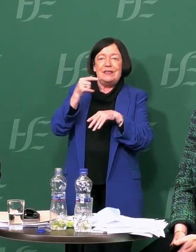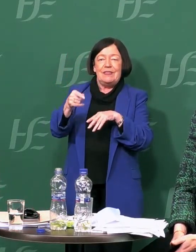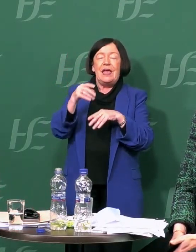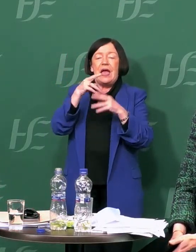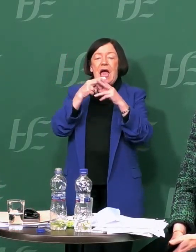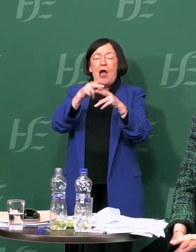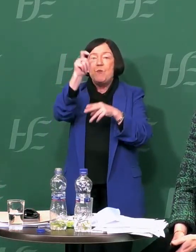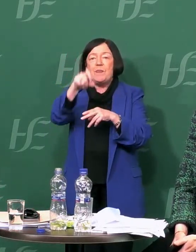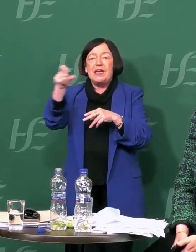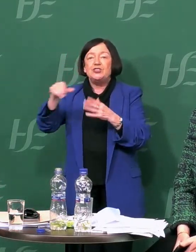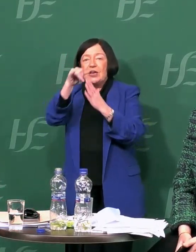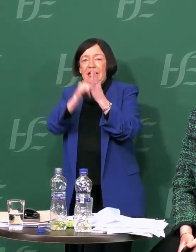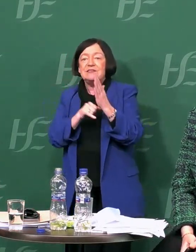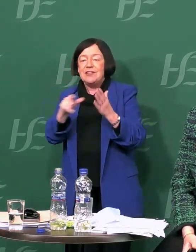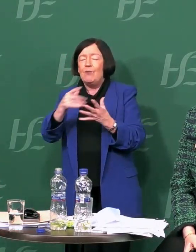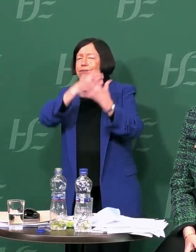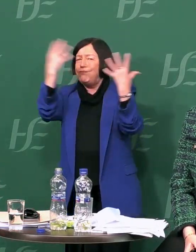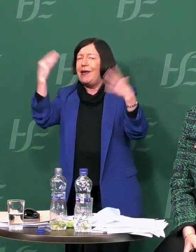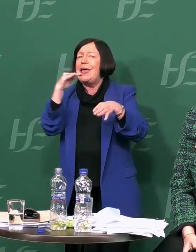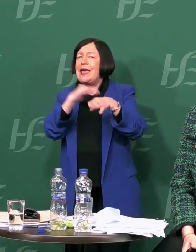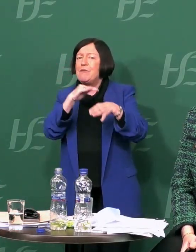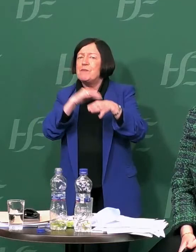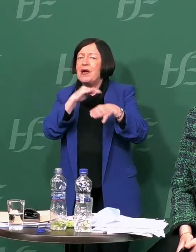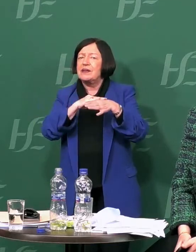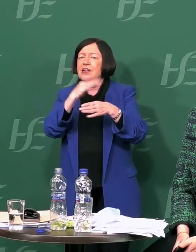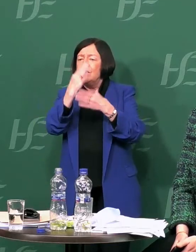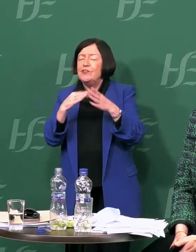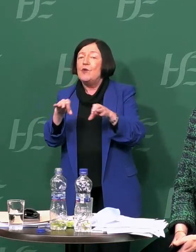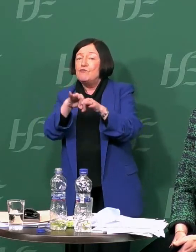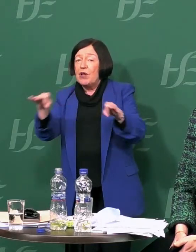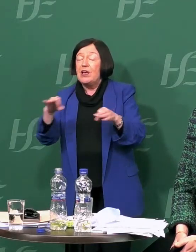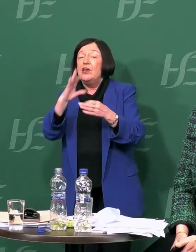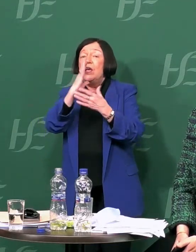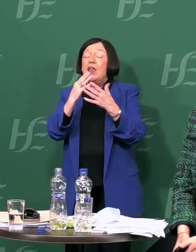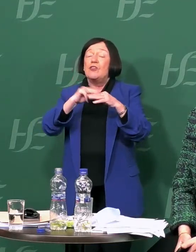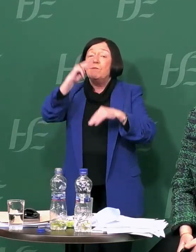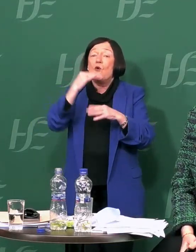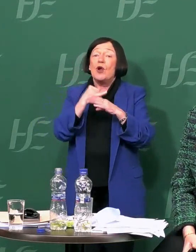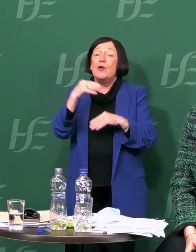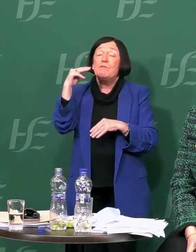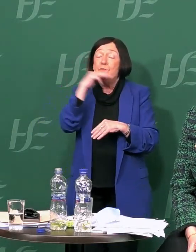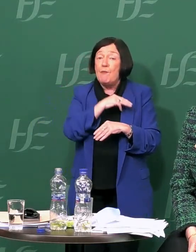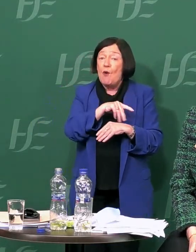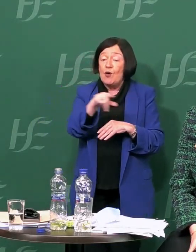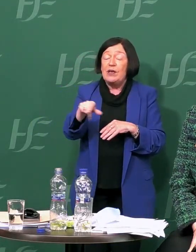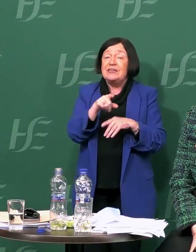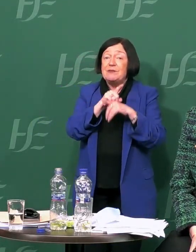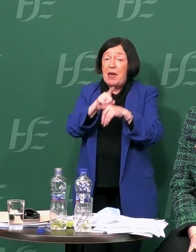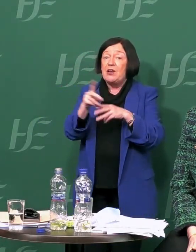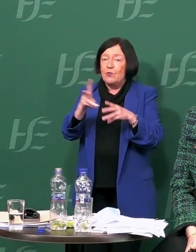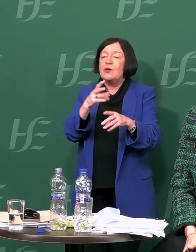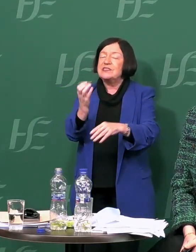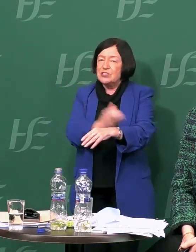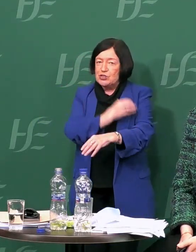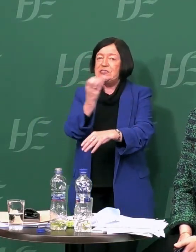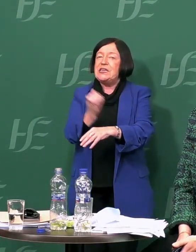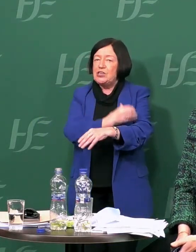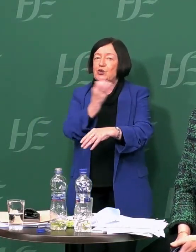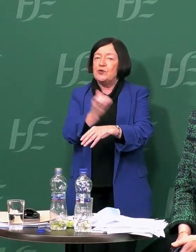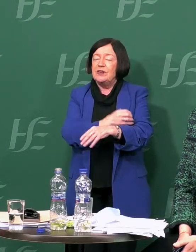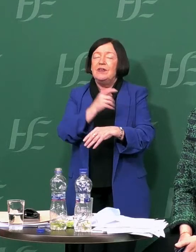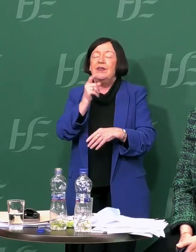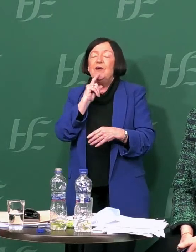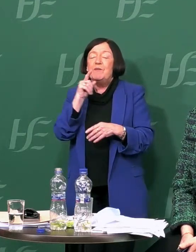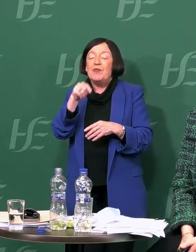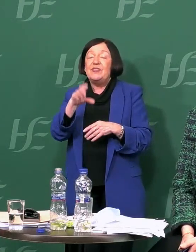outpatient list in particular. They were hugely impacted in some sites. A lot of the more critical, if you like, the time-dependent work has continued.